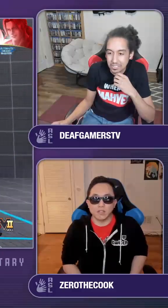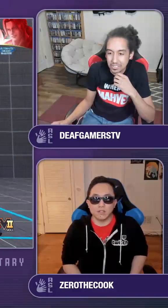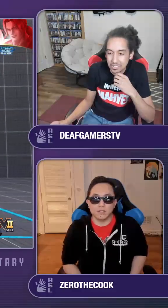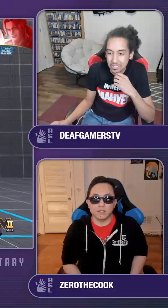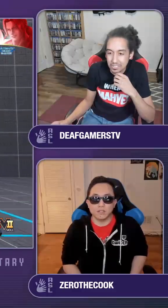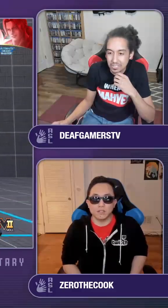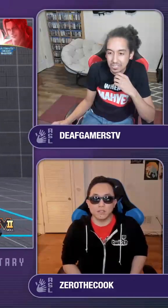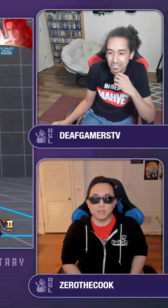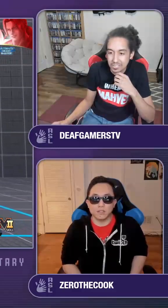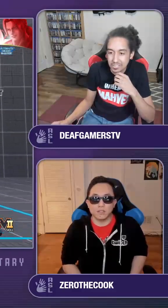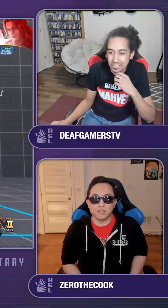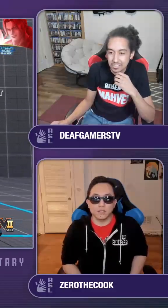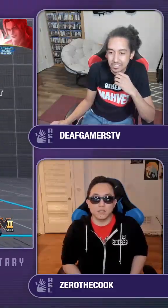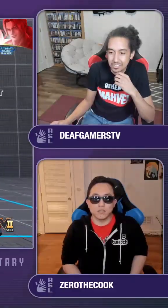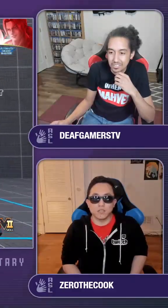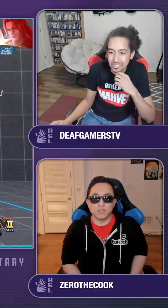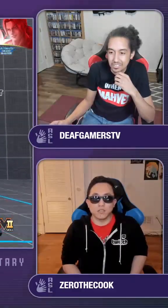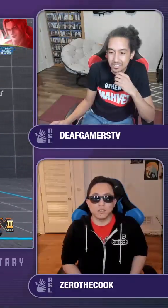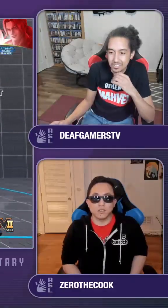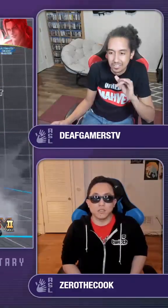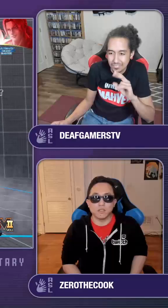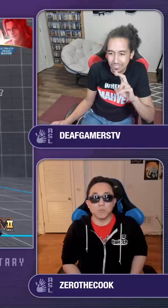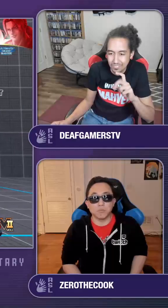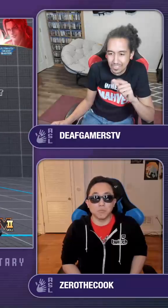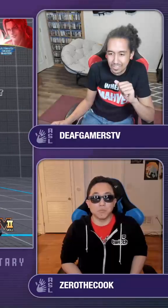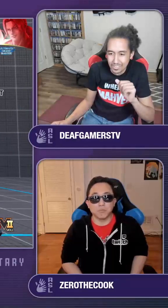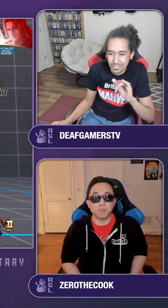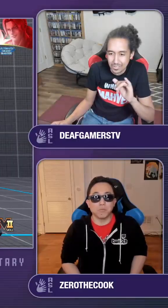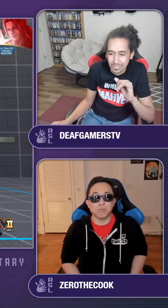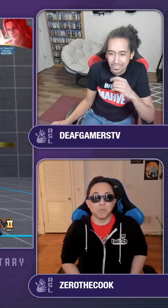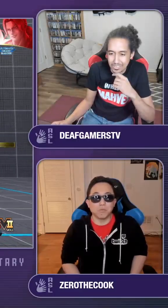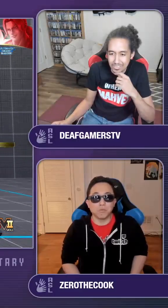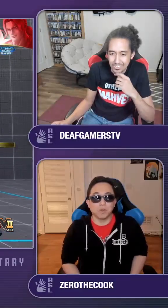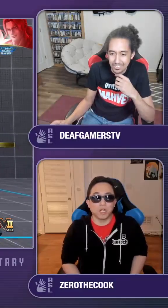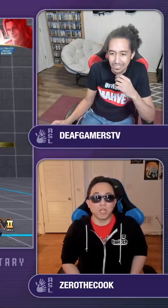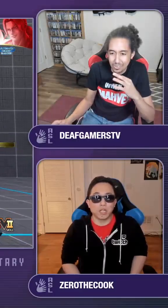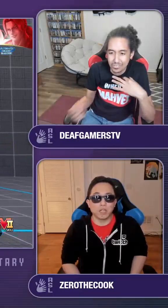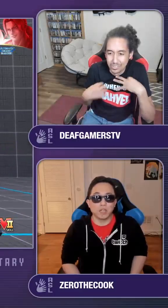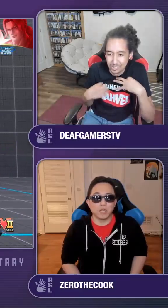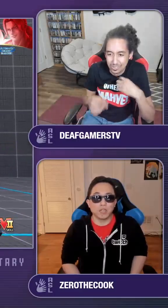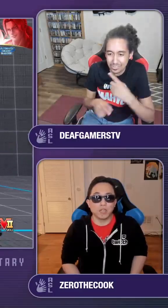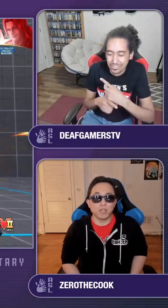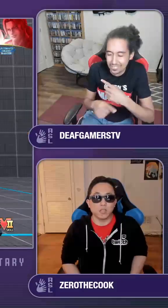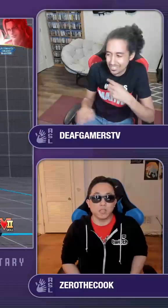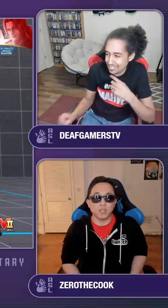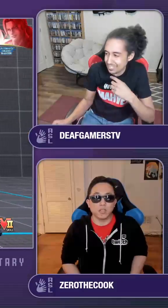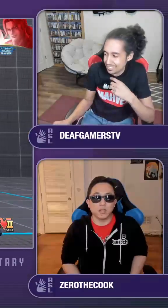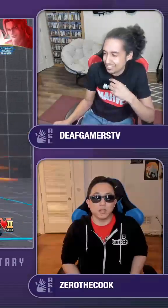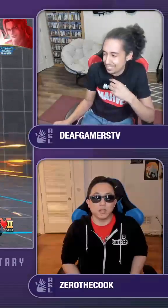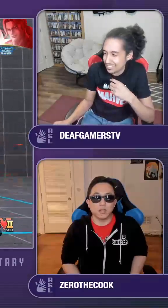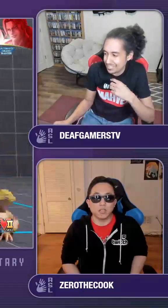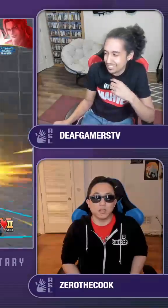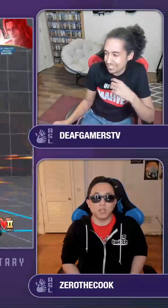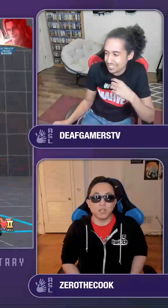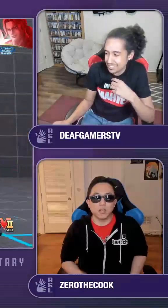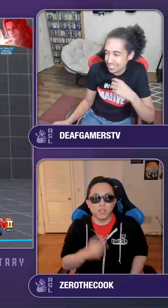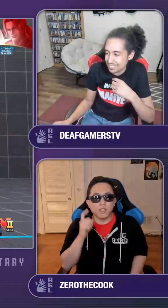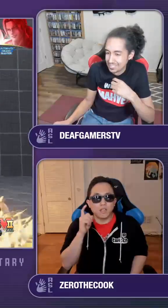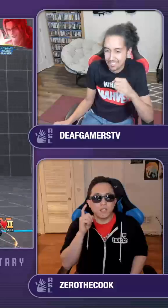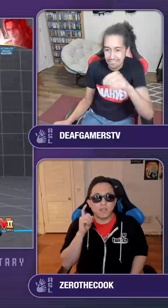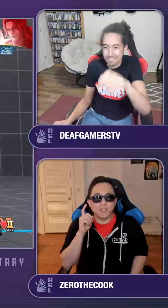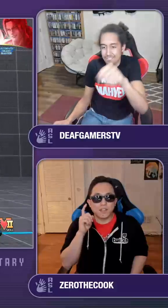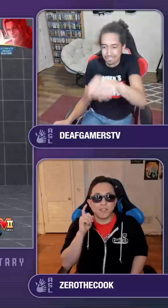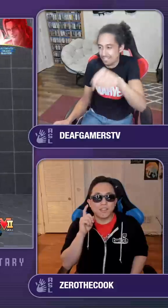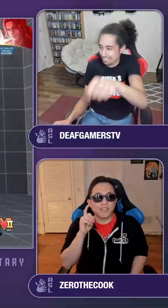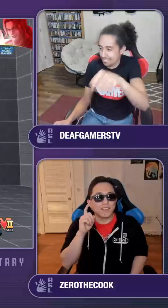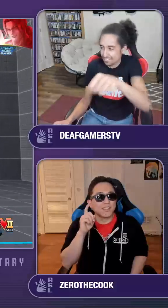usually has pretty good anti-airs, but Metro M has just been making their focus, as Joe mentioned, too hard on the ground. It was a really good